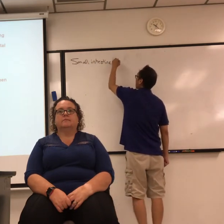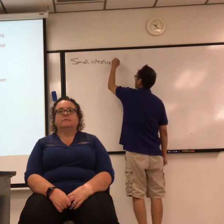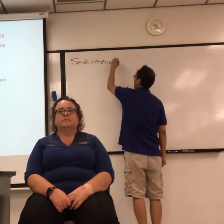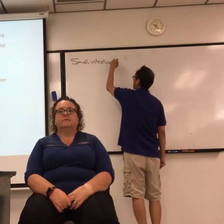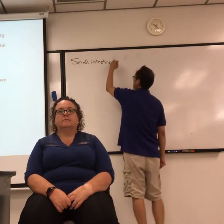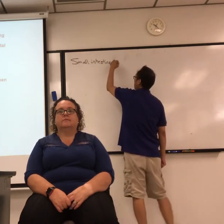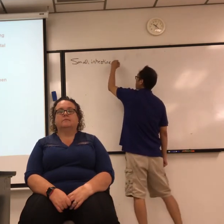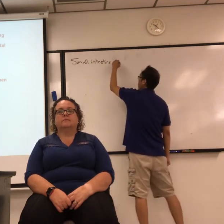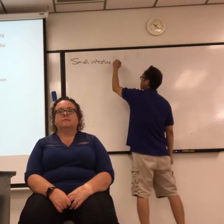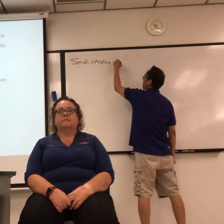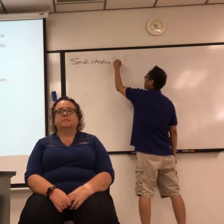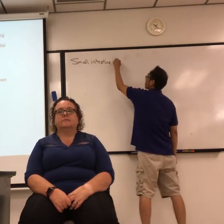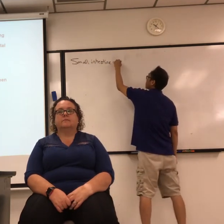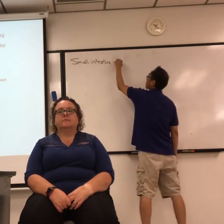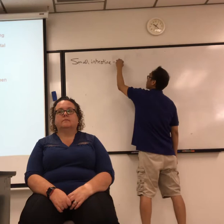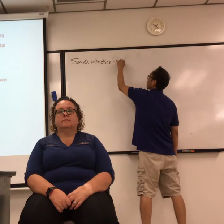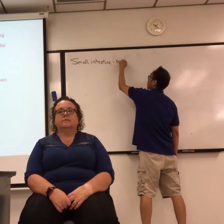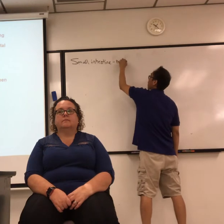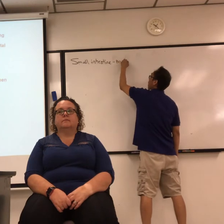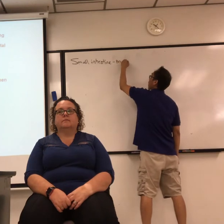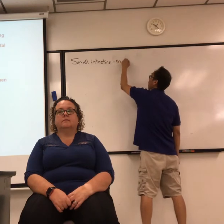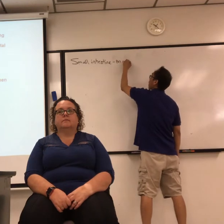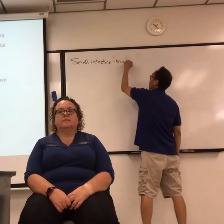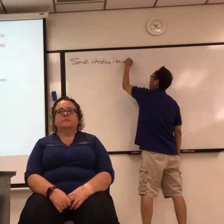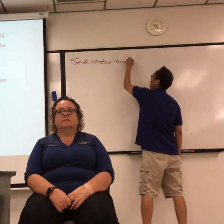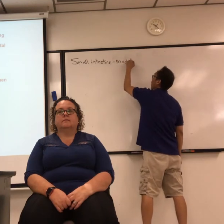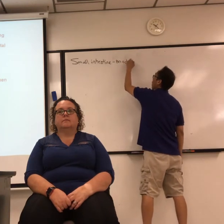intestine, modifications for absorption.